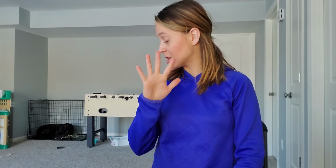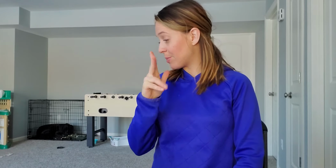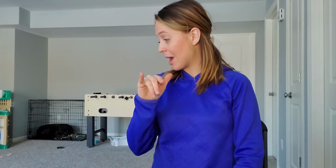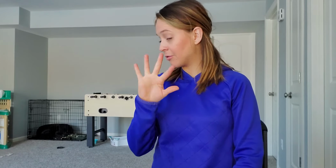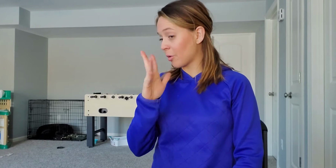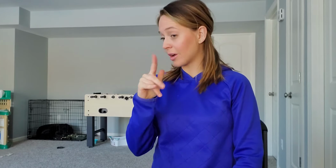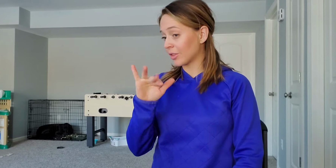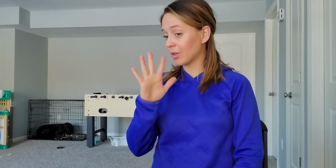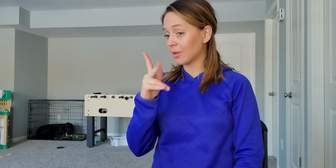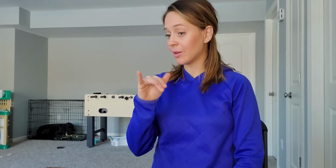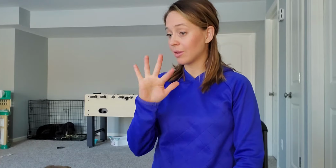back and forth.